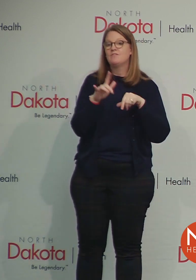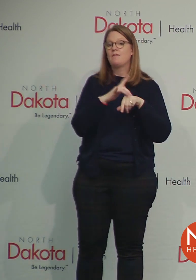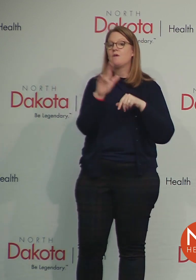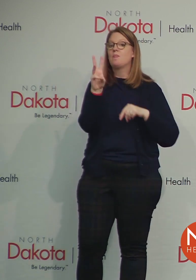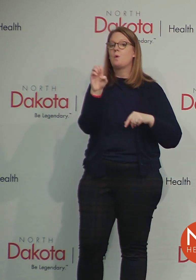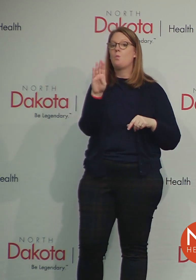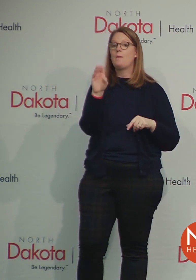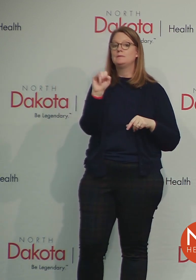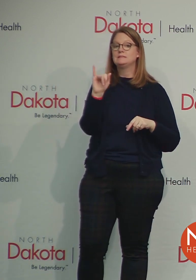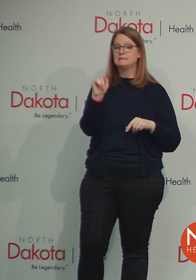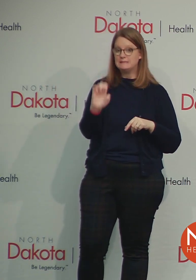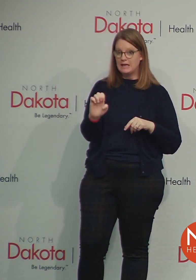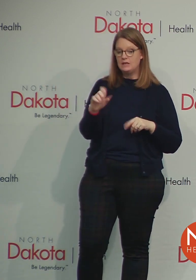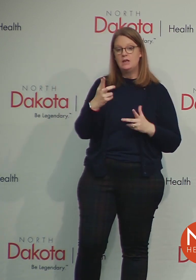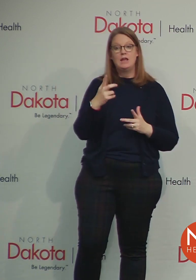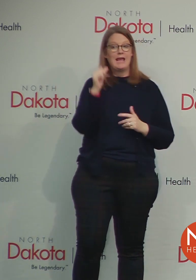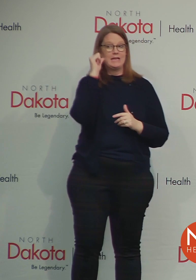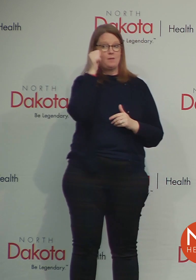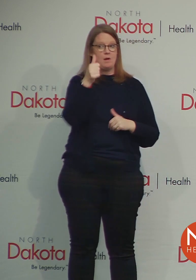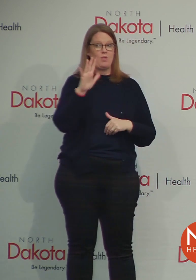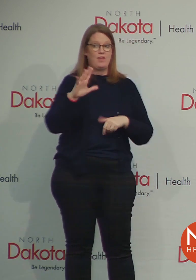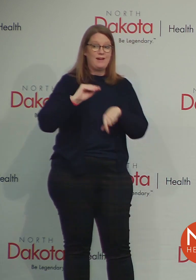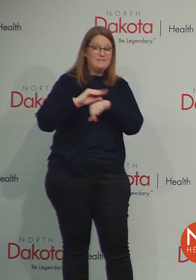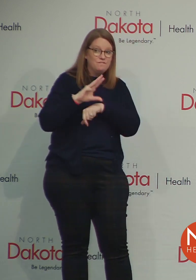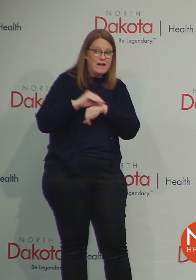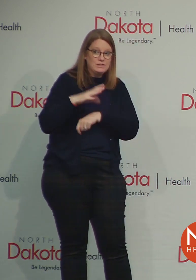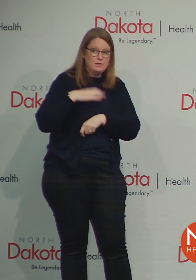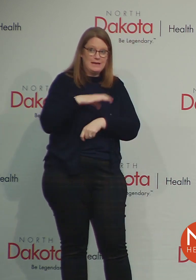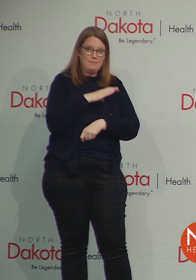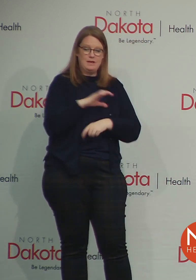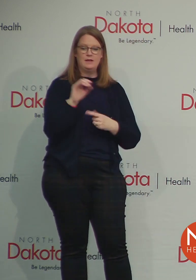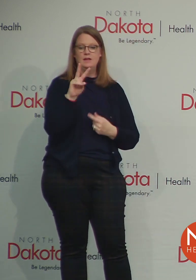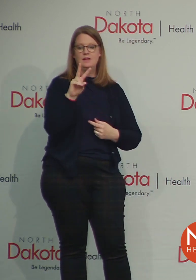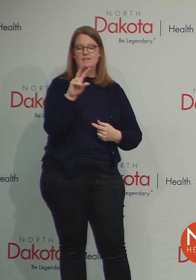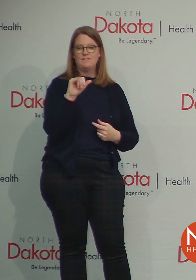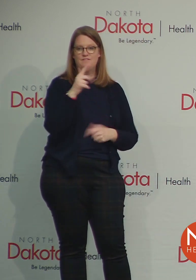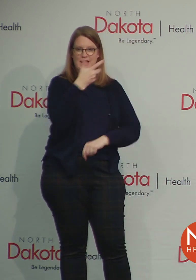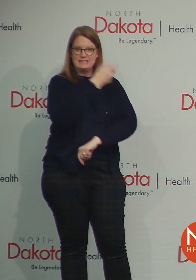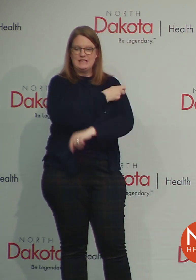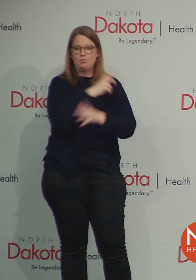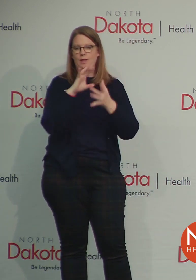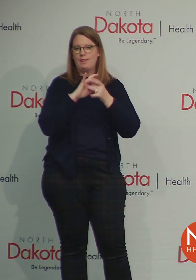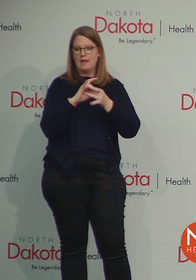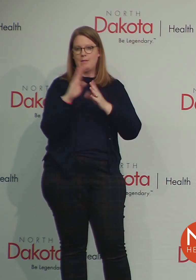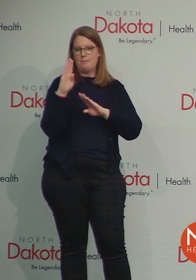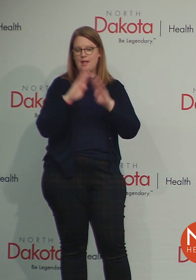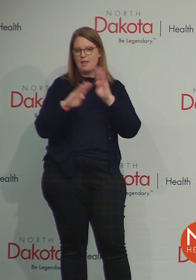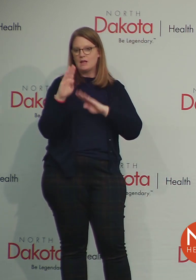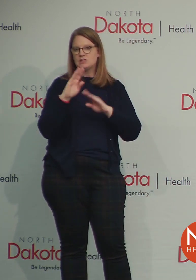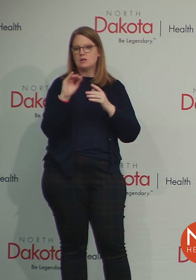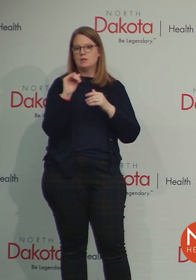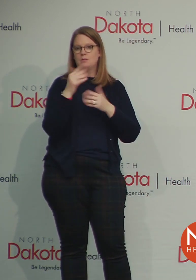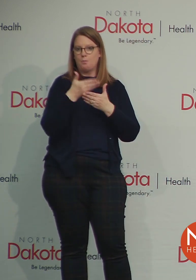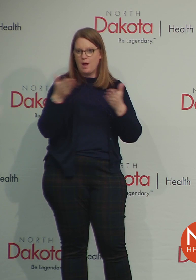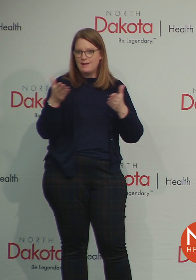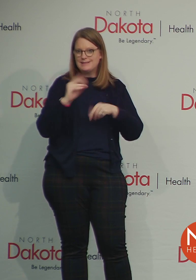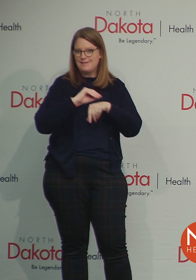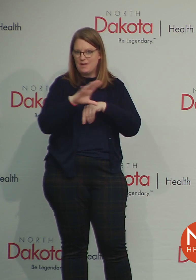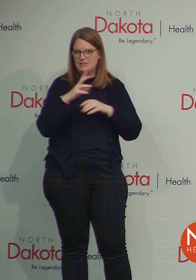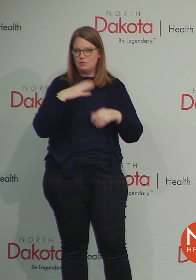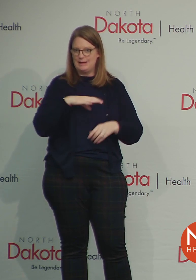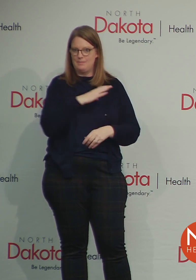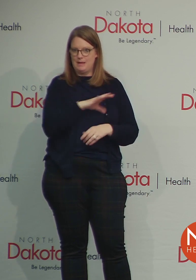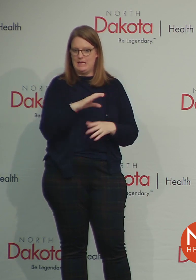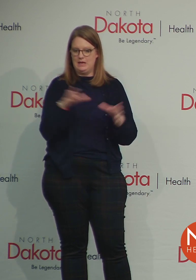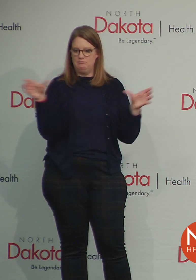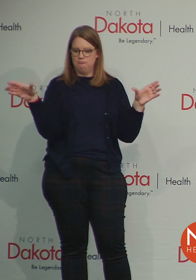website. And tomorrow, their advisory committee, the Vaccine and Related Biological Products Advisory Committee, is meeting